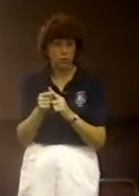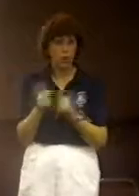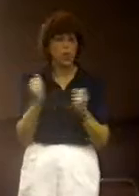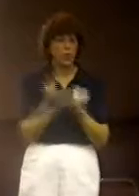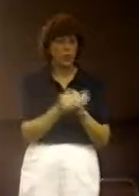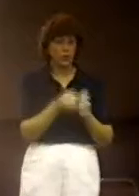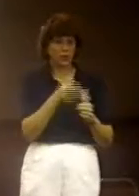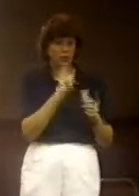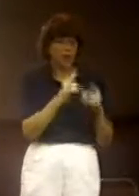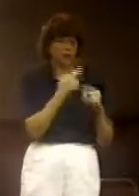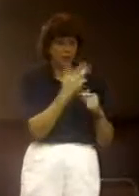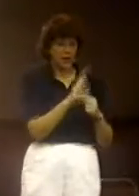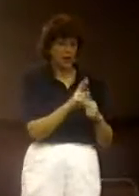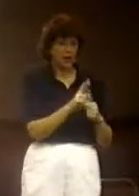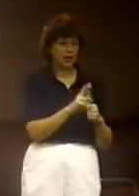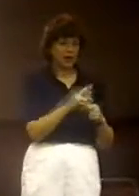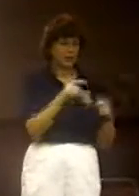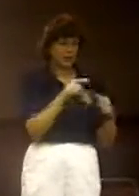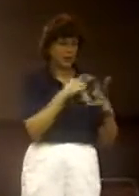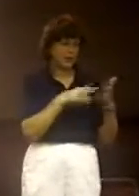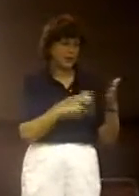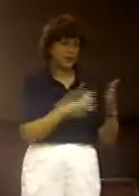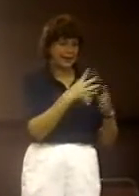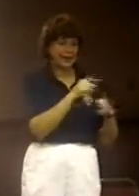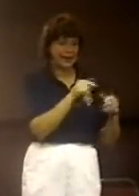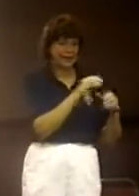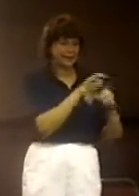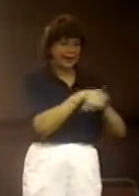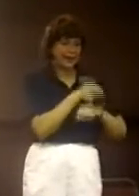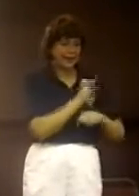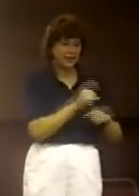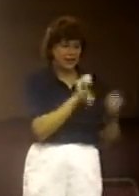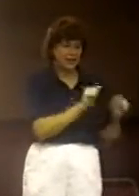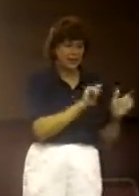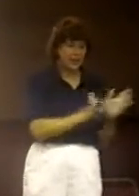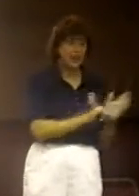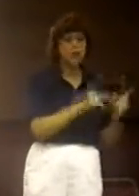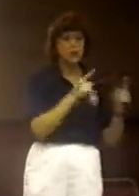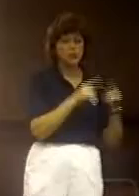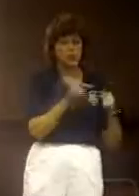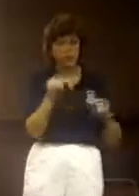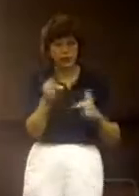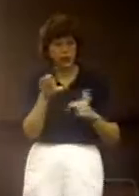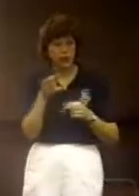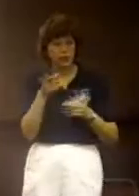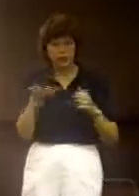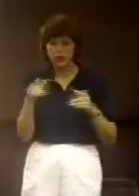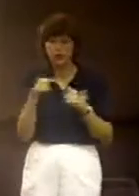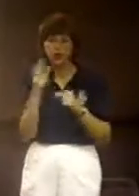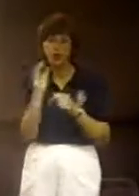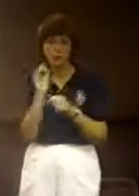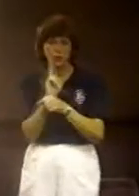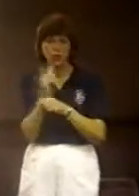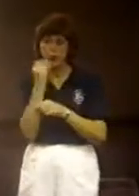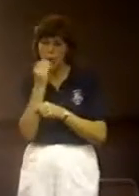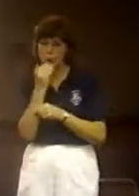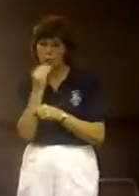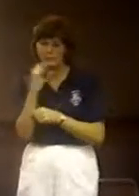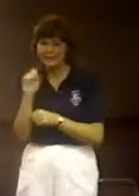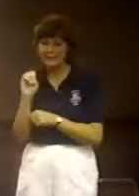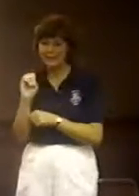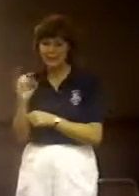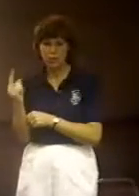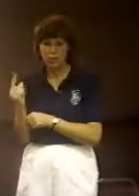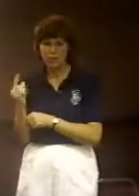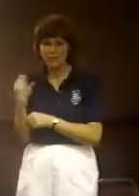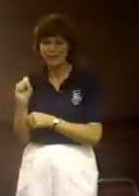with regards to their reading and English language ability, to about 100 children who used oral English, C1, C2, and